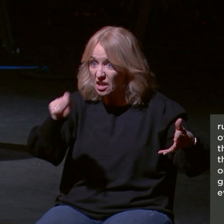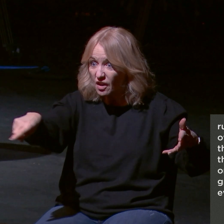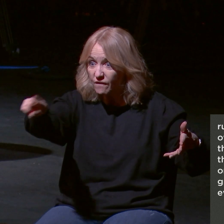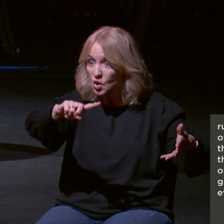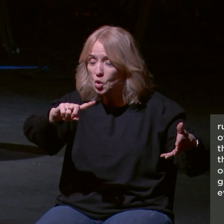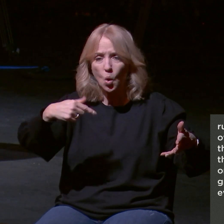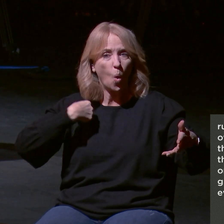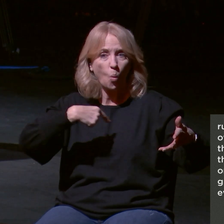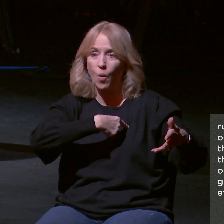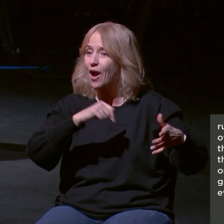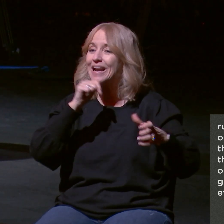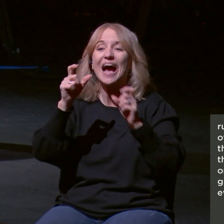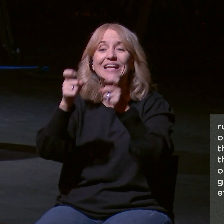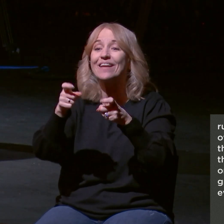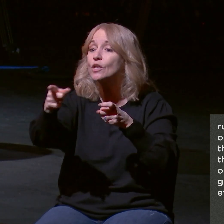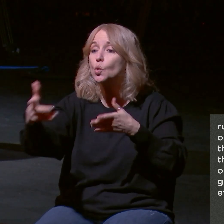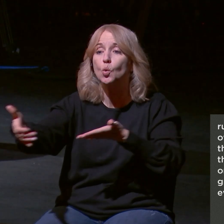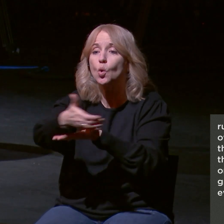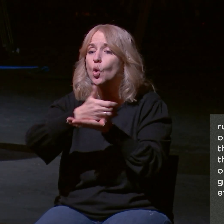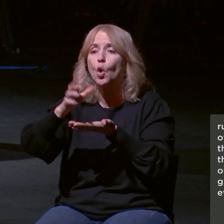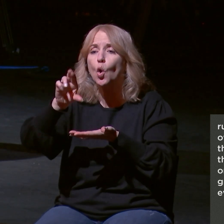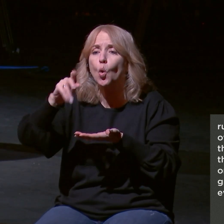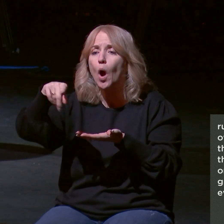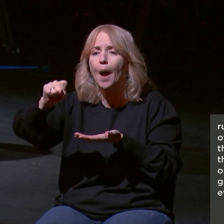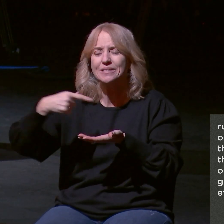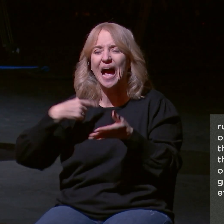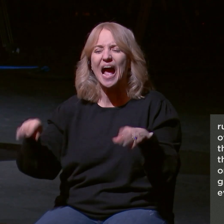I called for a drought on the fields and the mountains, on the